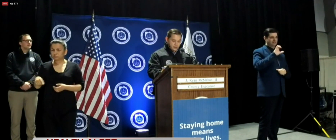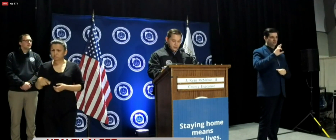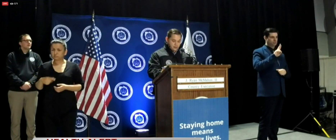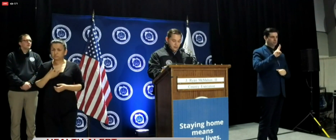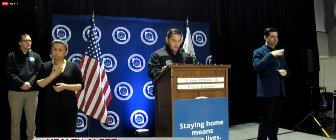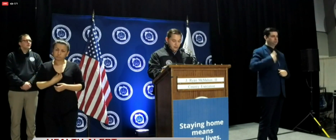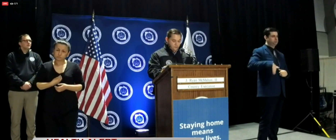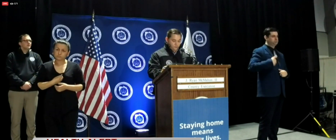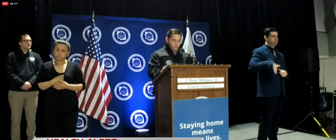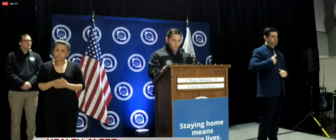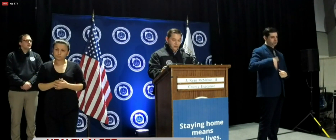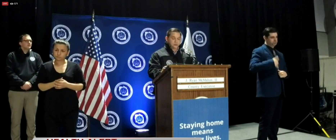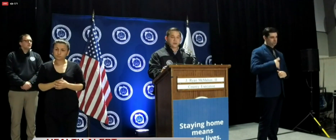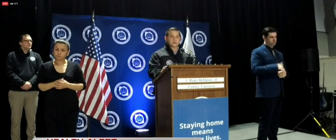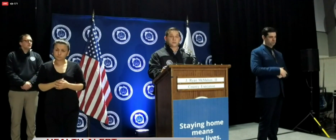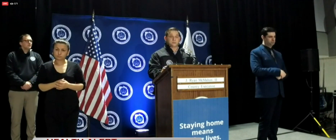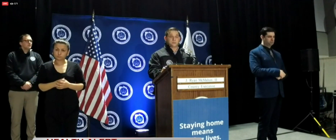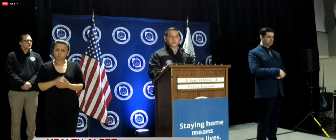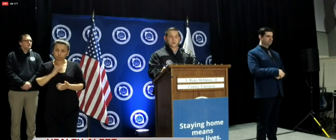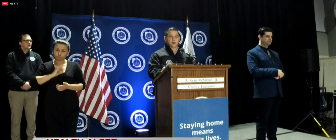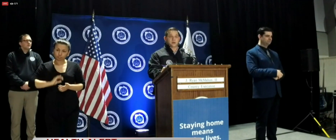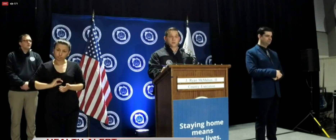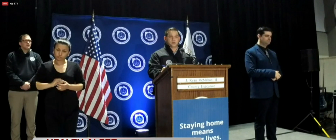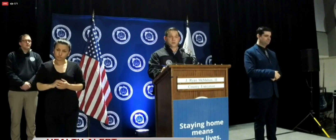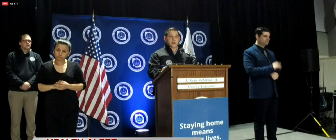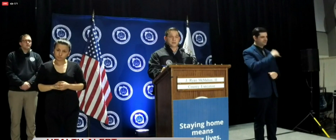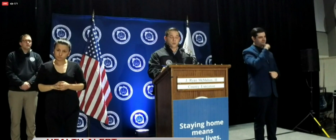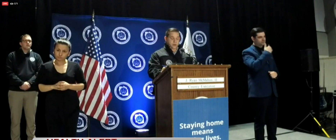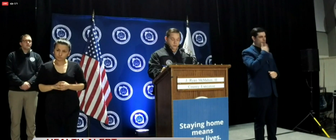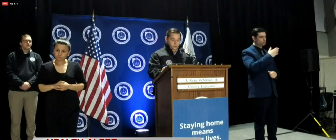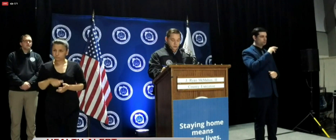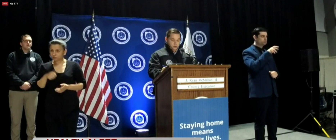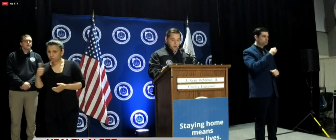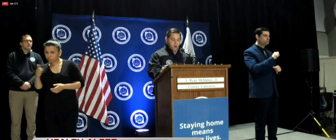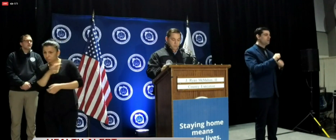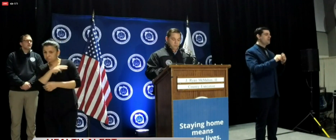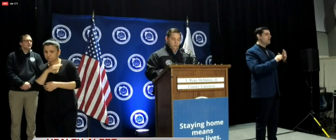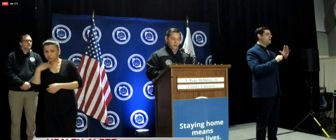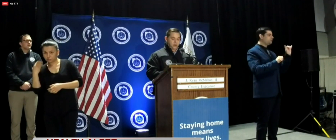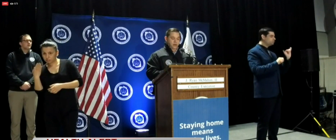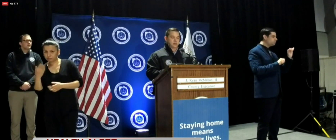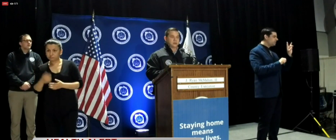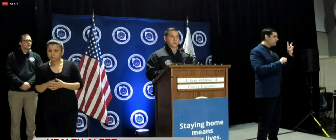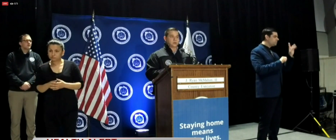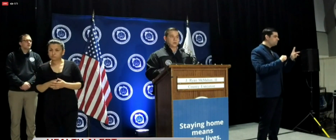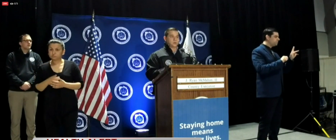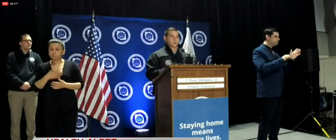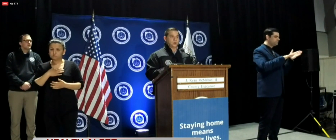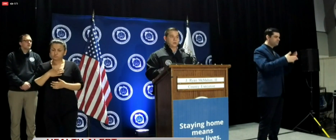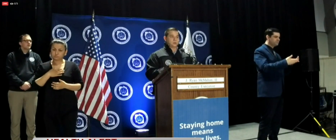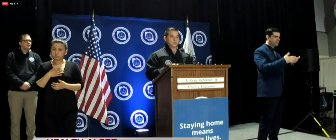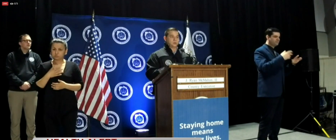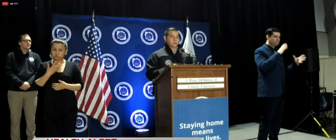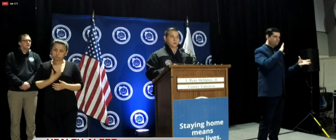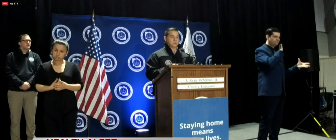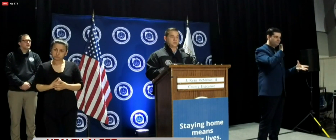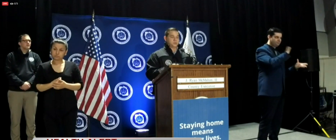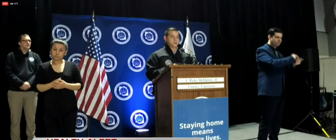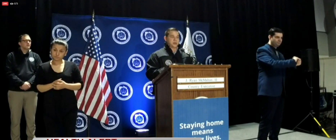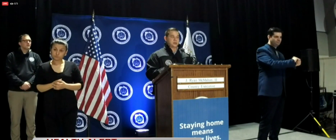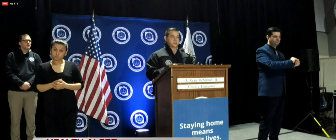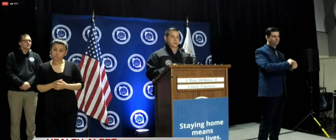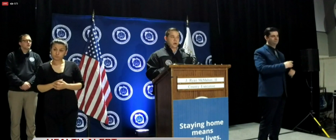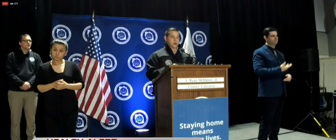then a eighth victim in our community passing away. I think what